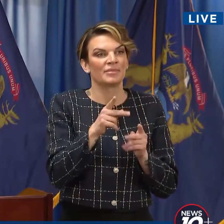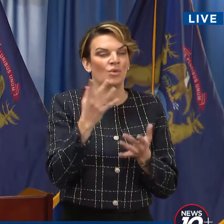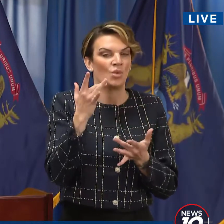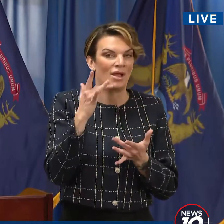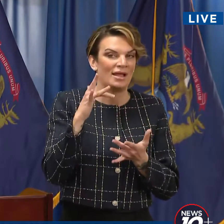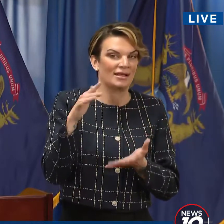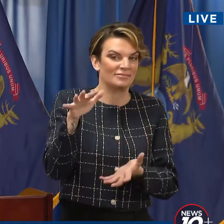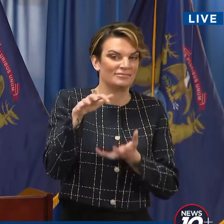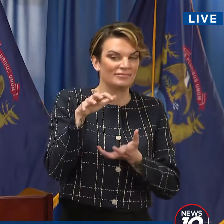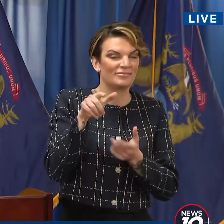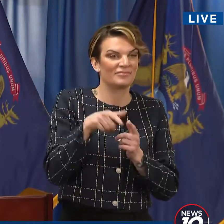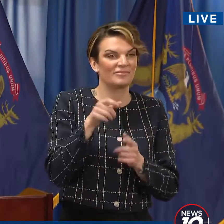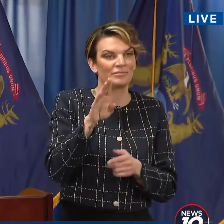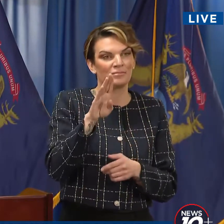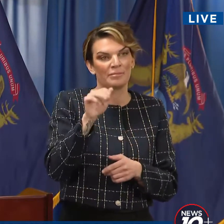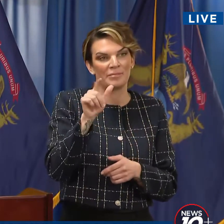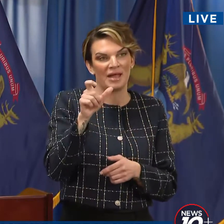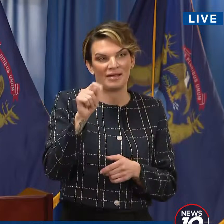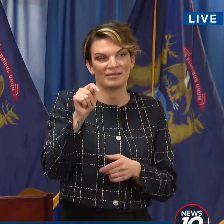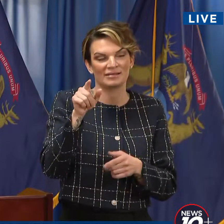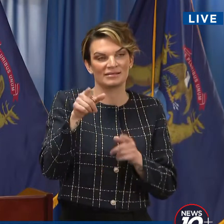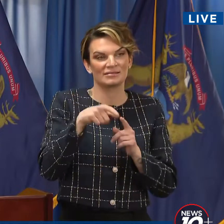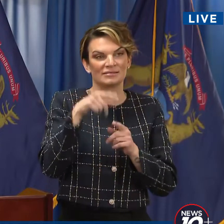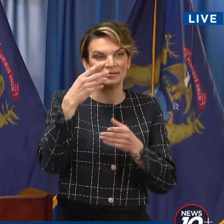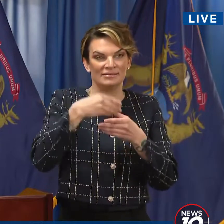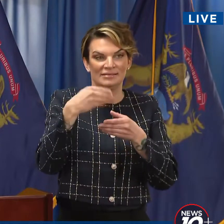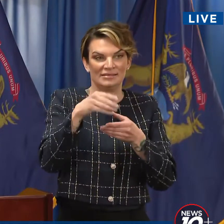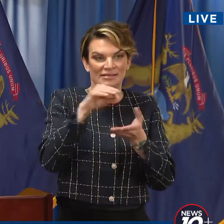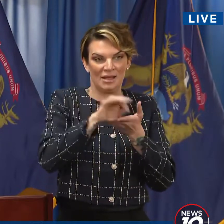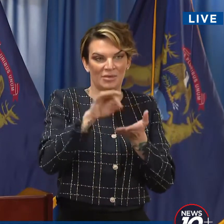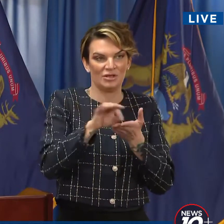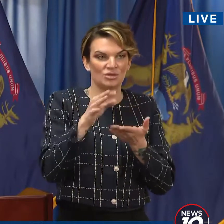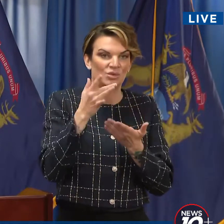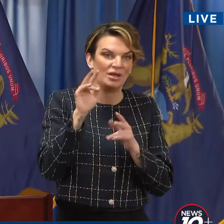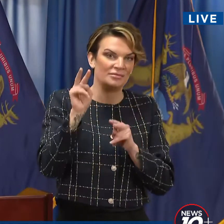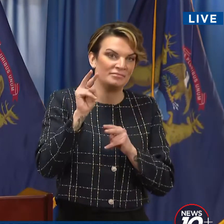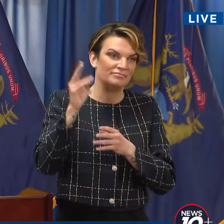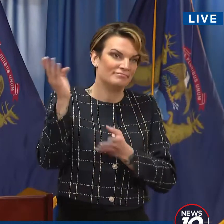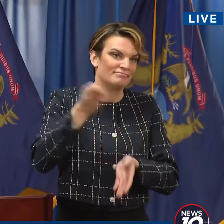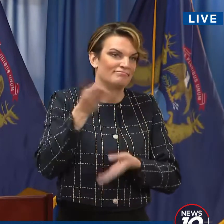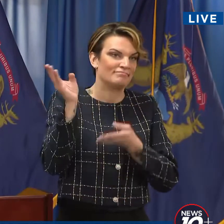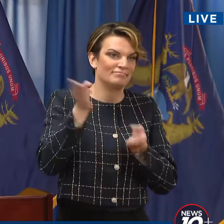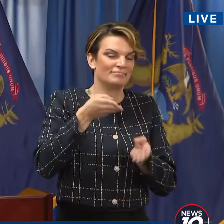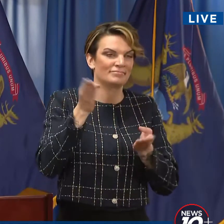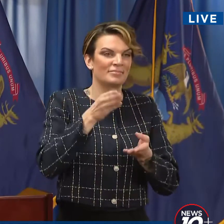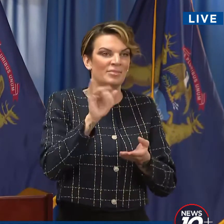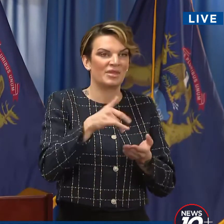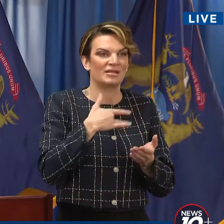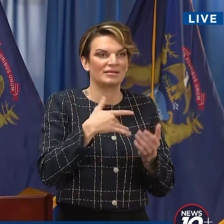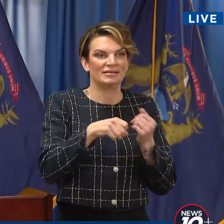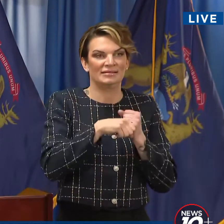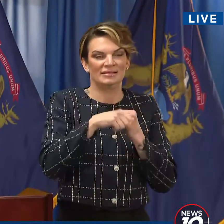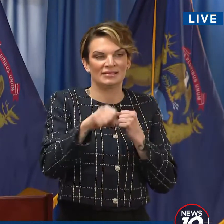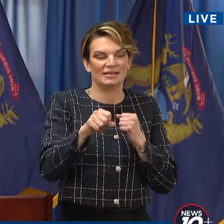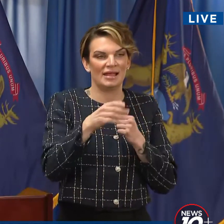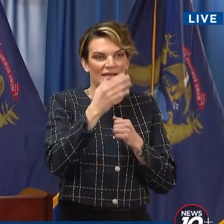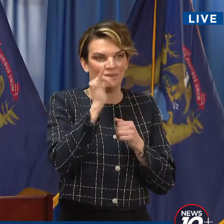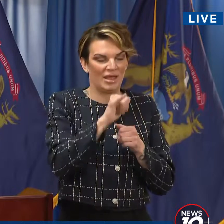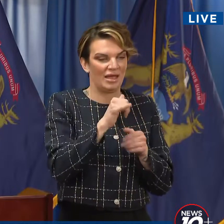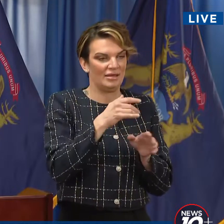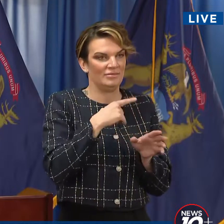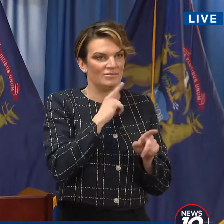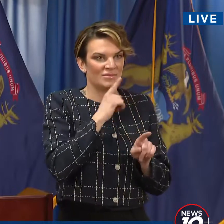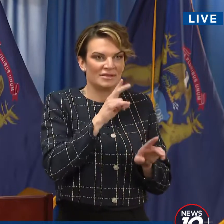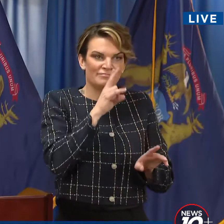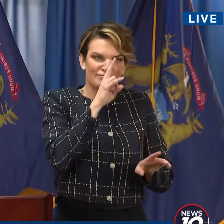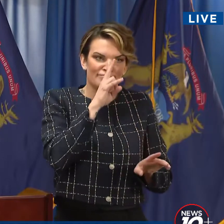the Detroit Board of Elections to the tabulation center for tabulation, a lot of the delay was just in the meticulous